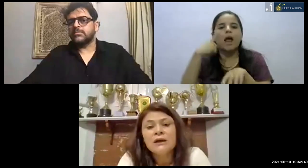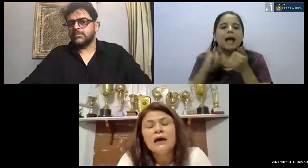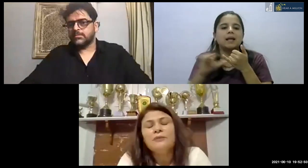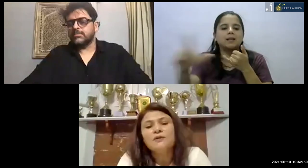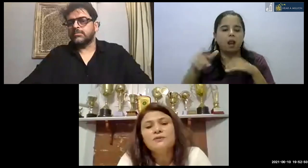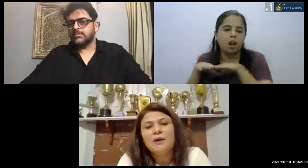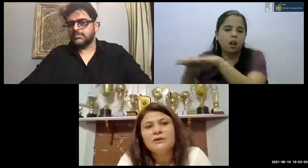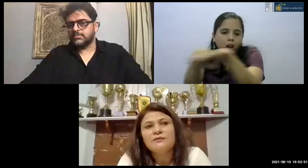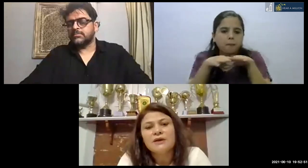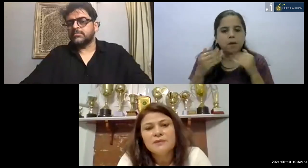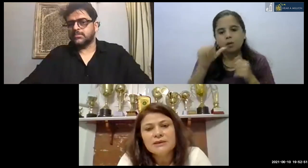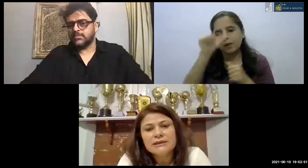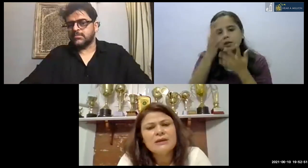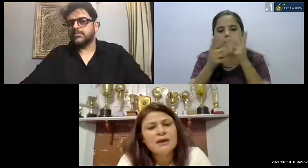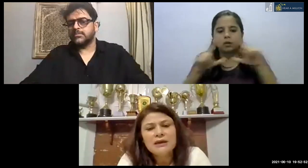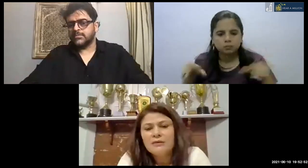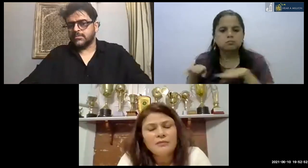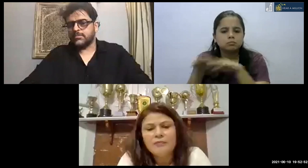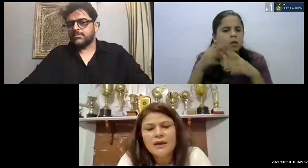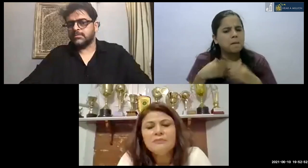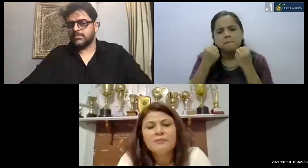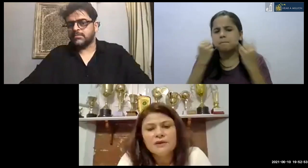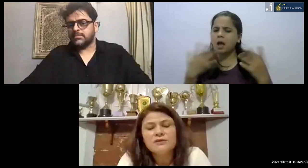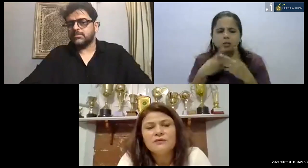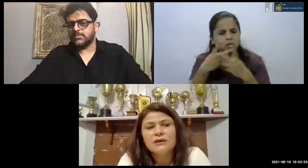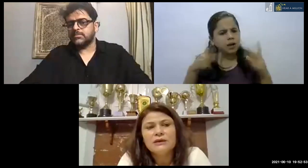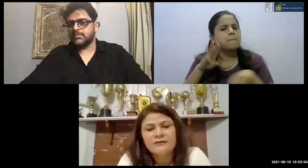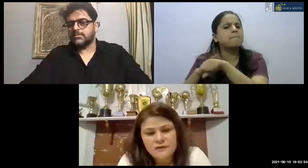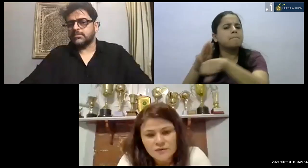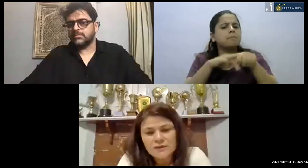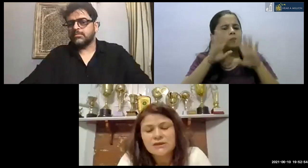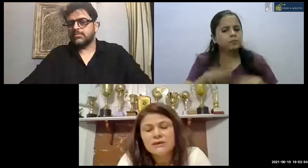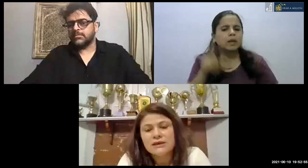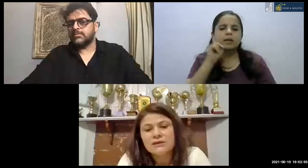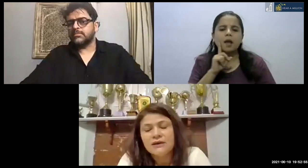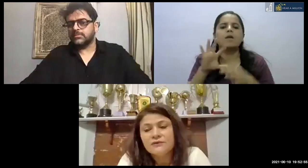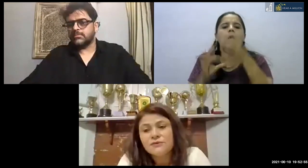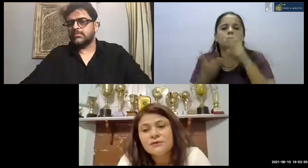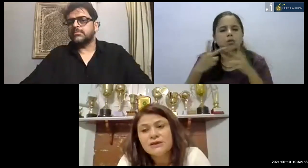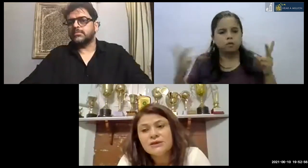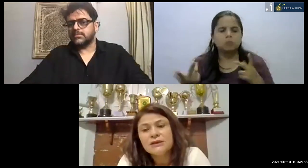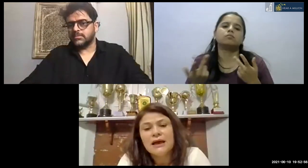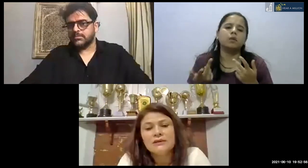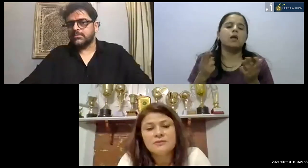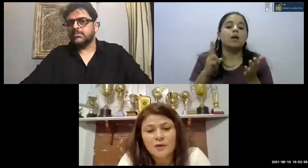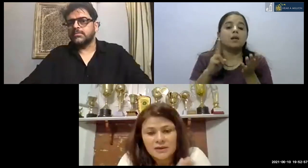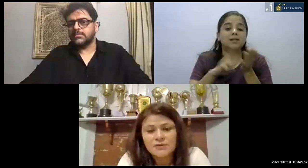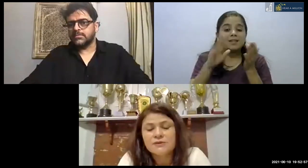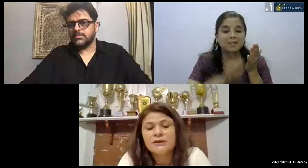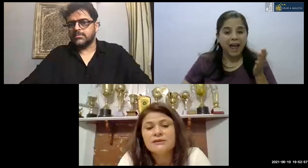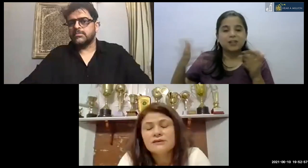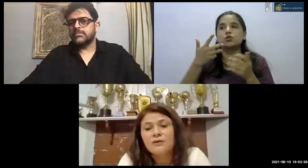Language. I'm also part of the committee, and many members of the Deaf Association, National Deaf Association, and